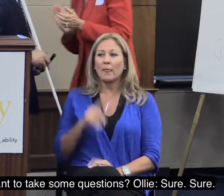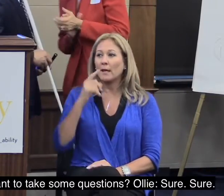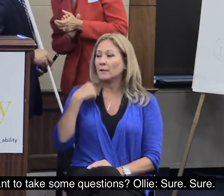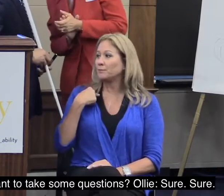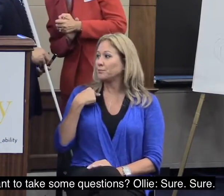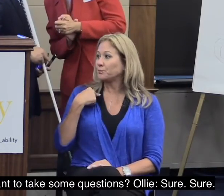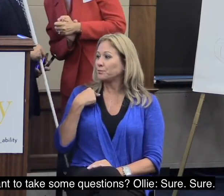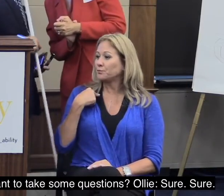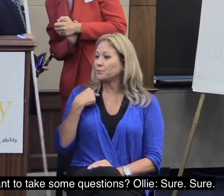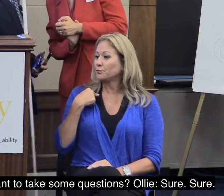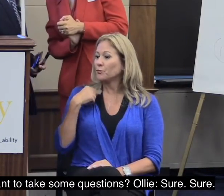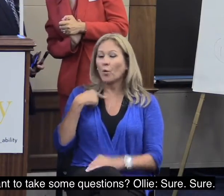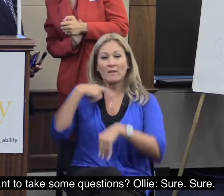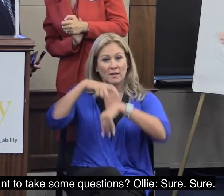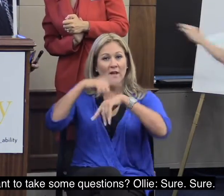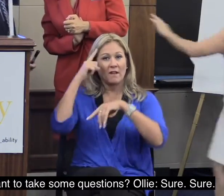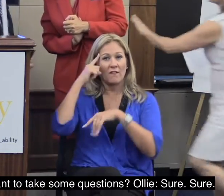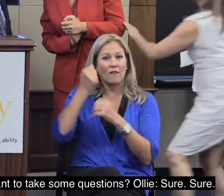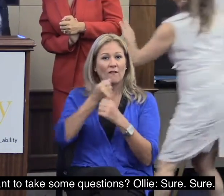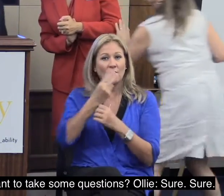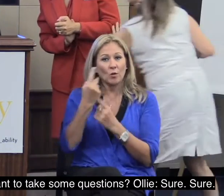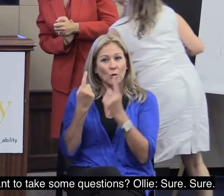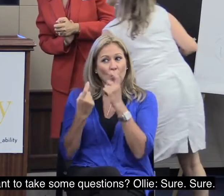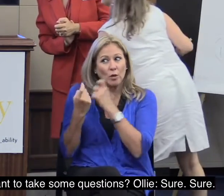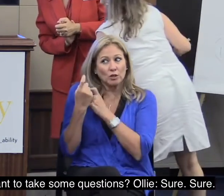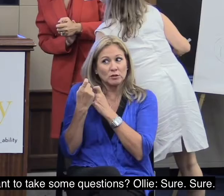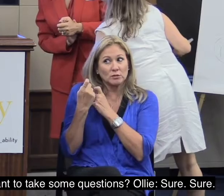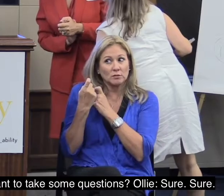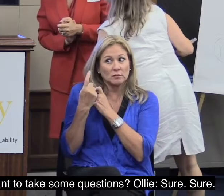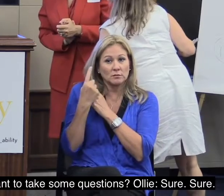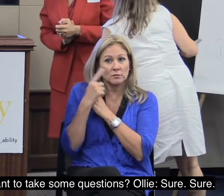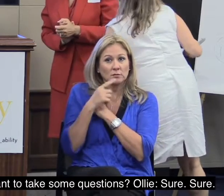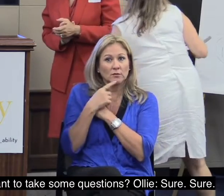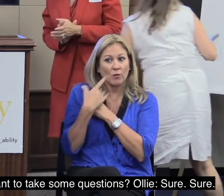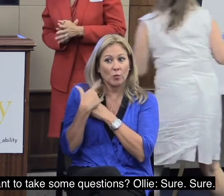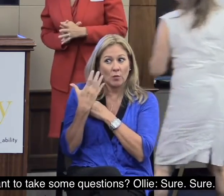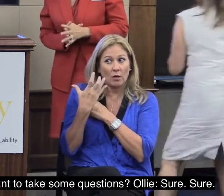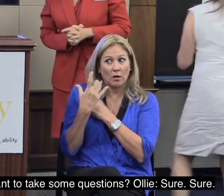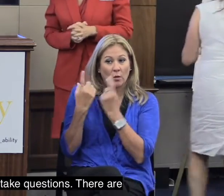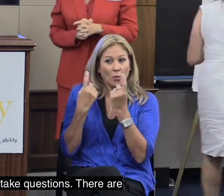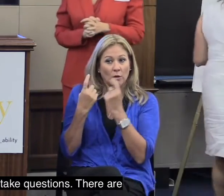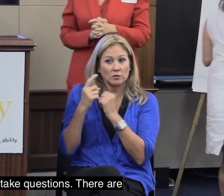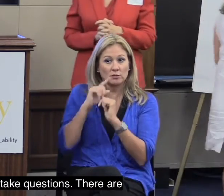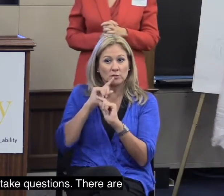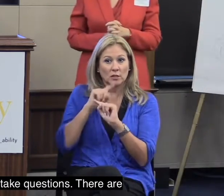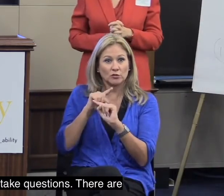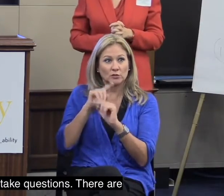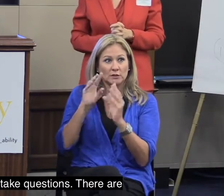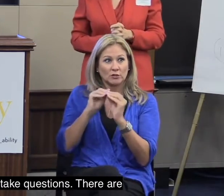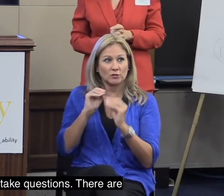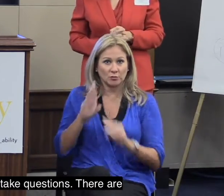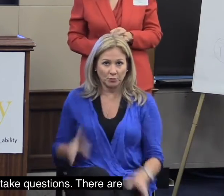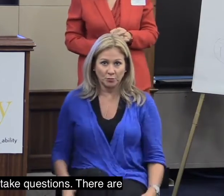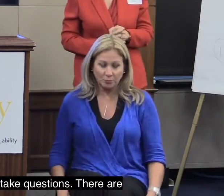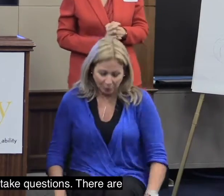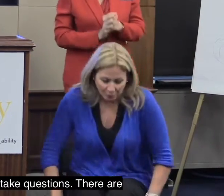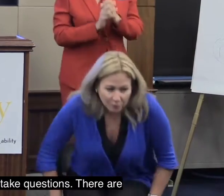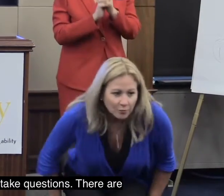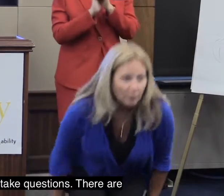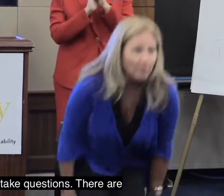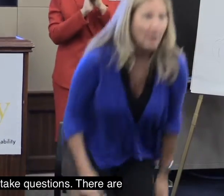We have time for questions, Sure. actually. Do you want to take some questions Sure. or show the thing? Do you want to do that? Sure. Okay, so Ollie can take